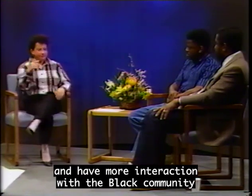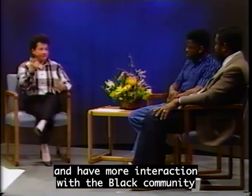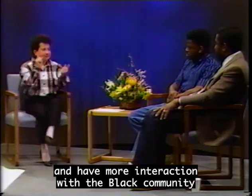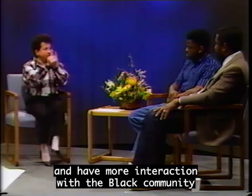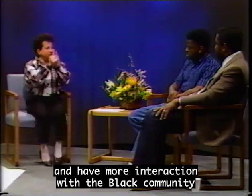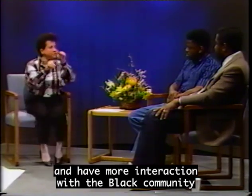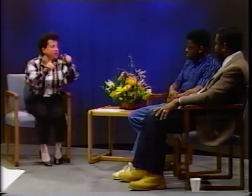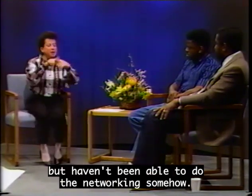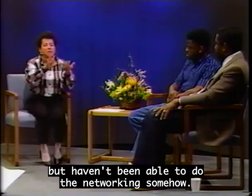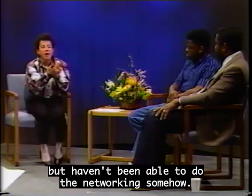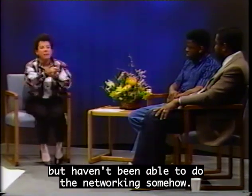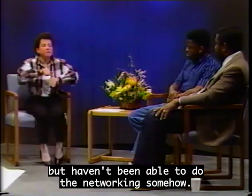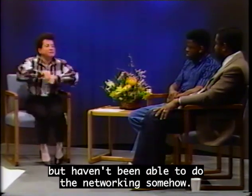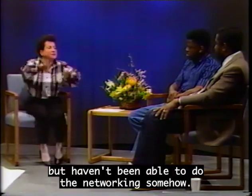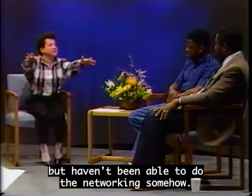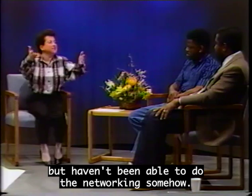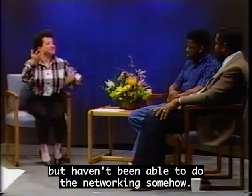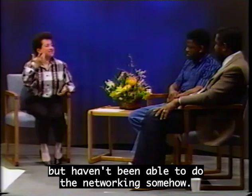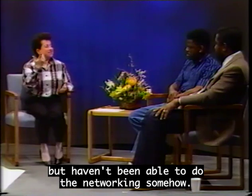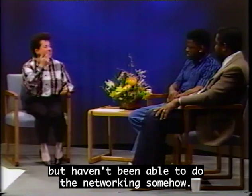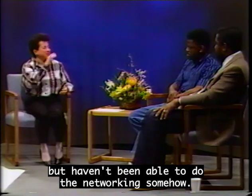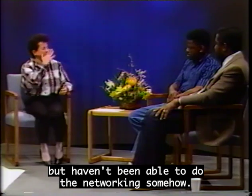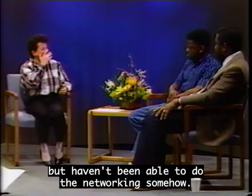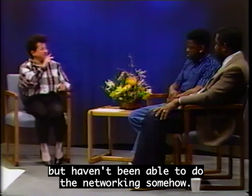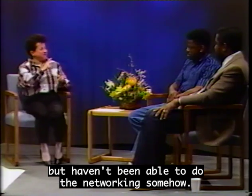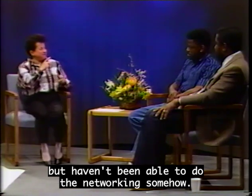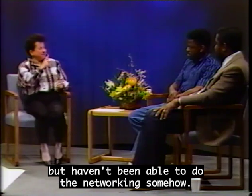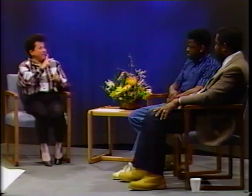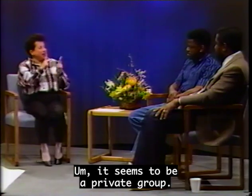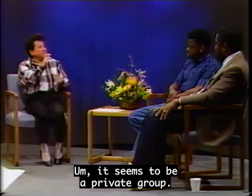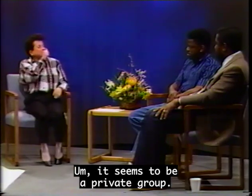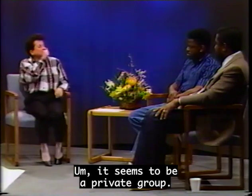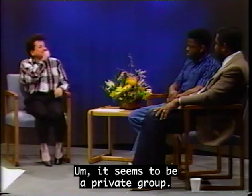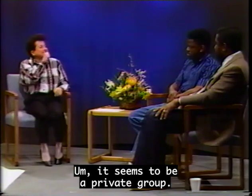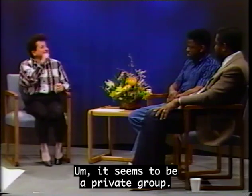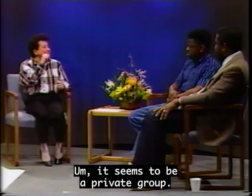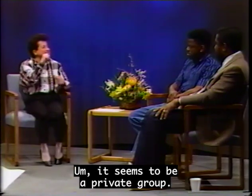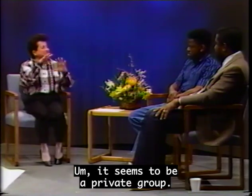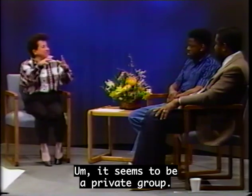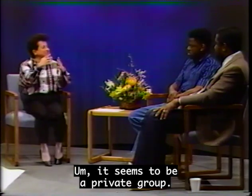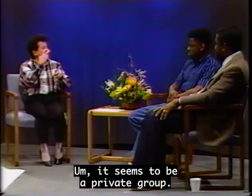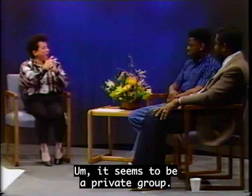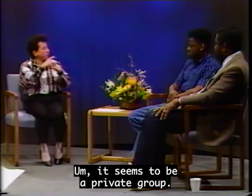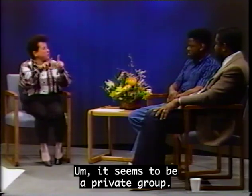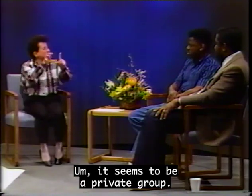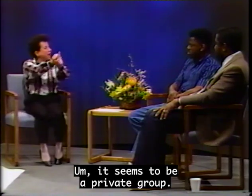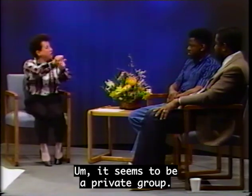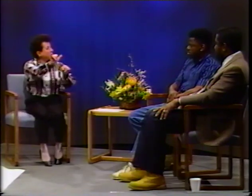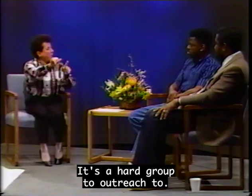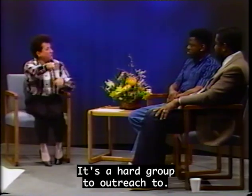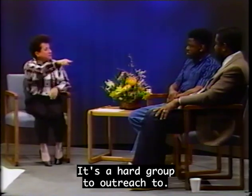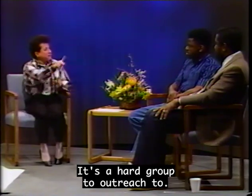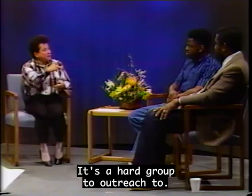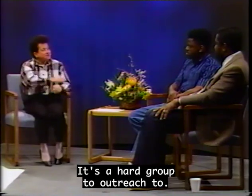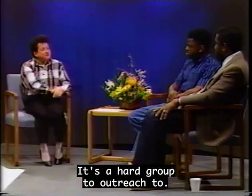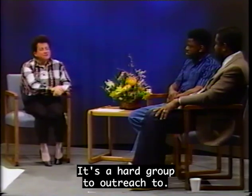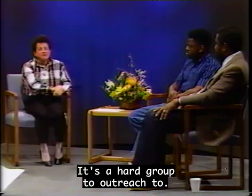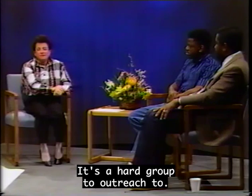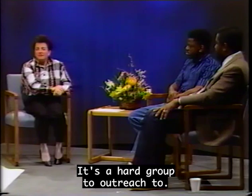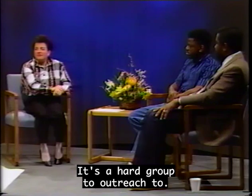community, but haven't been able to do the networking somehow. It seems to be a private group. It's a hard group to outreach to.